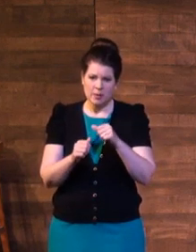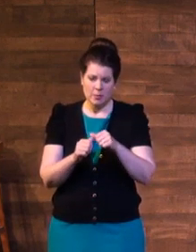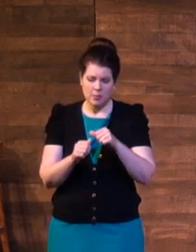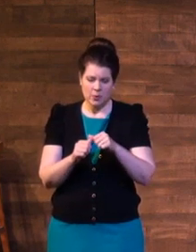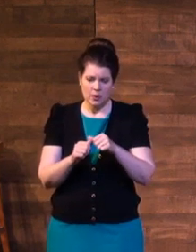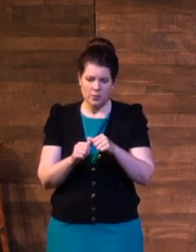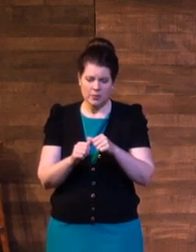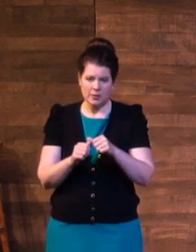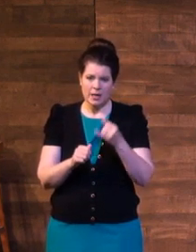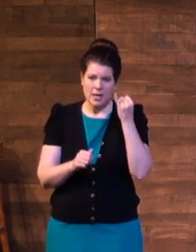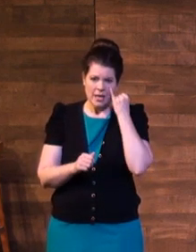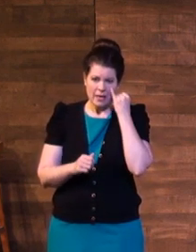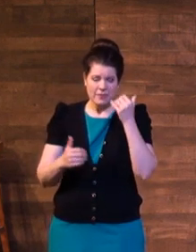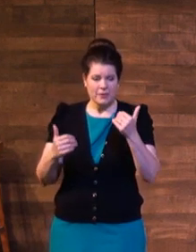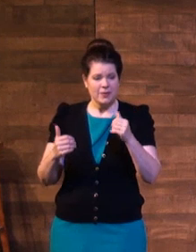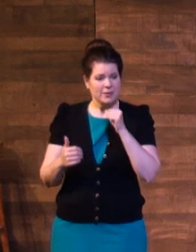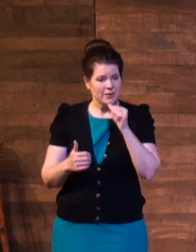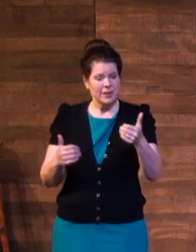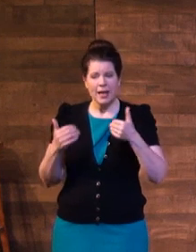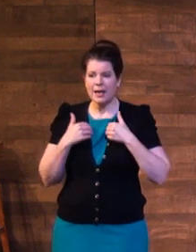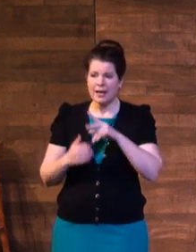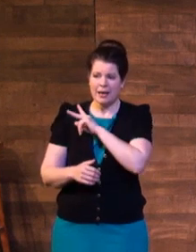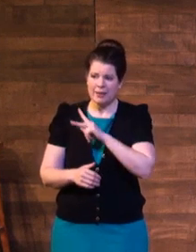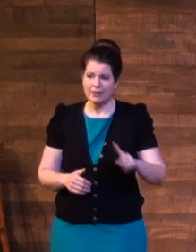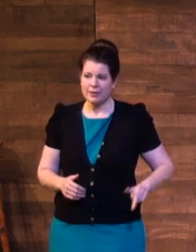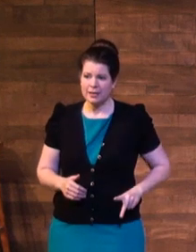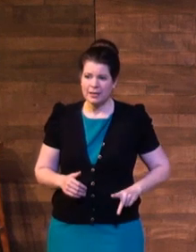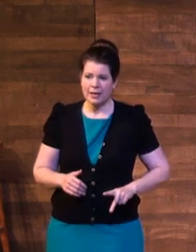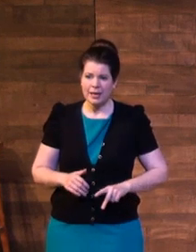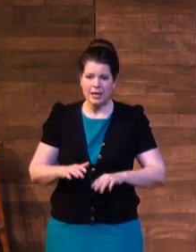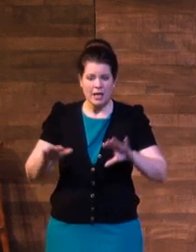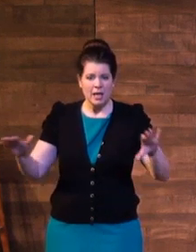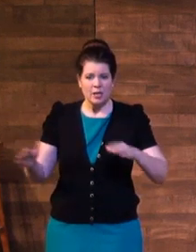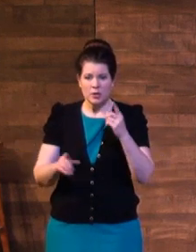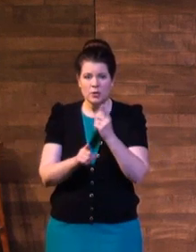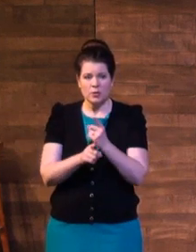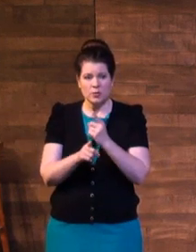and you do what's right in your own eyes, it's catastrophe.